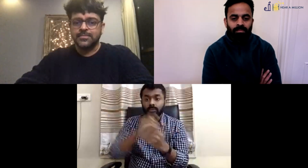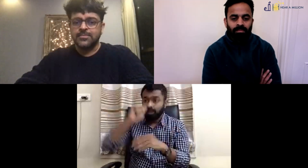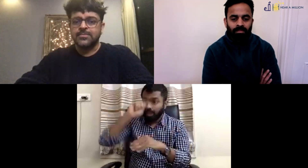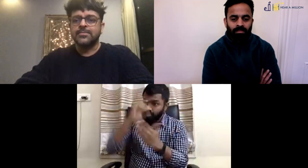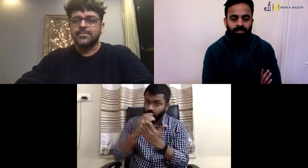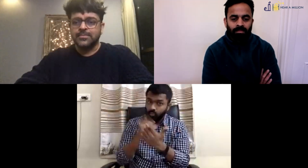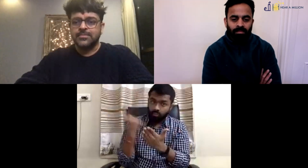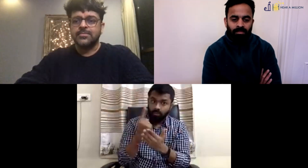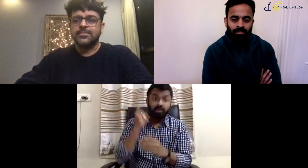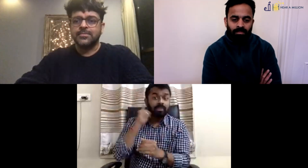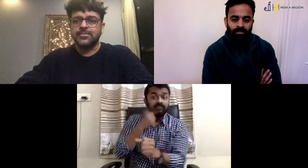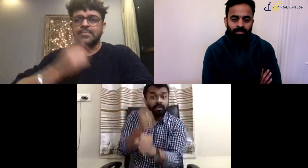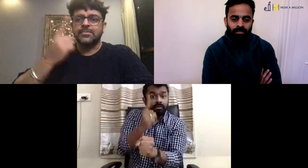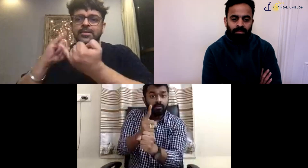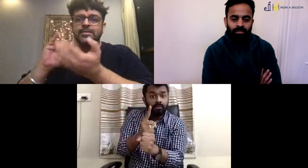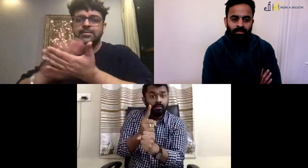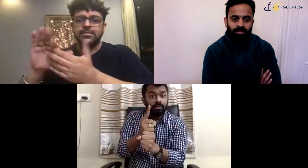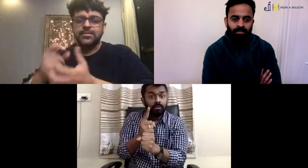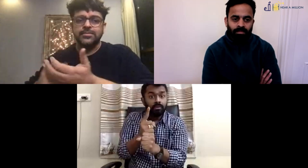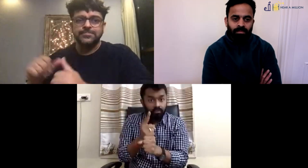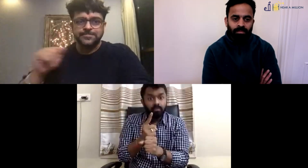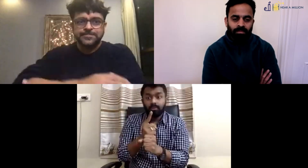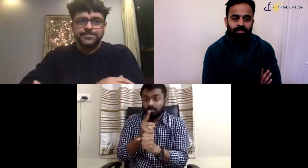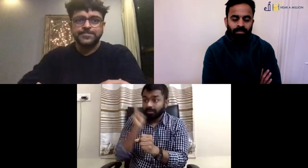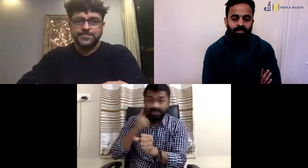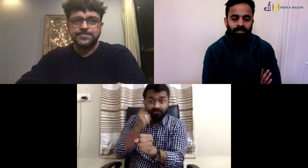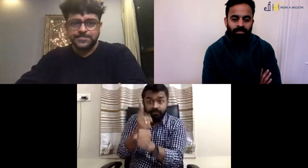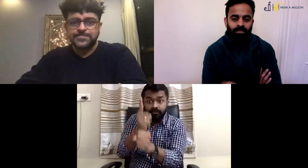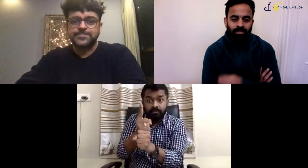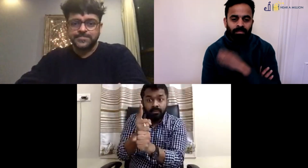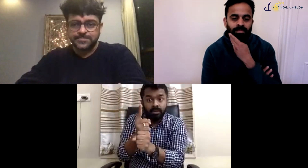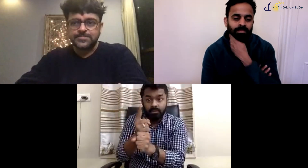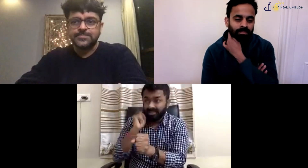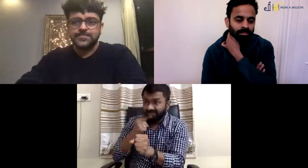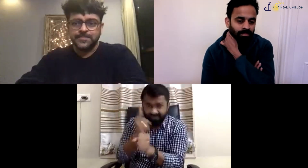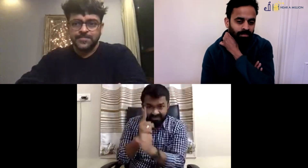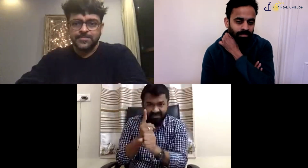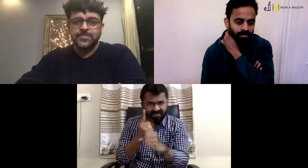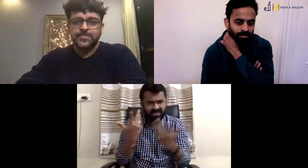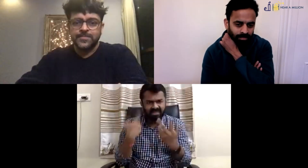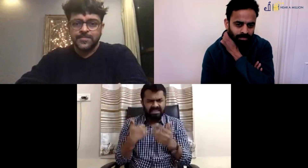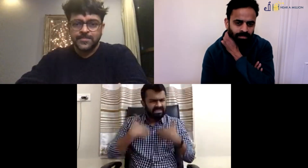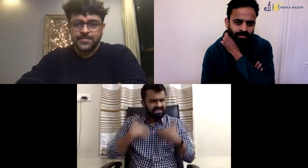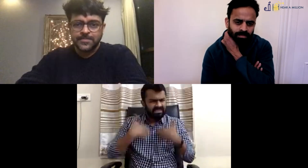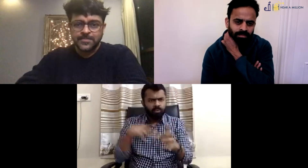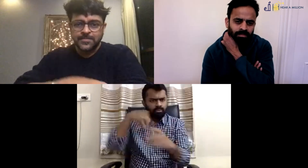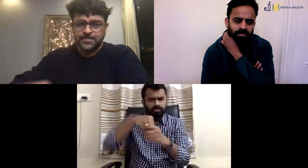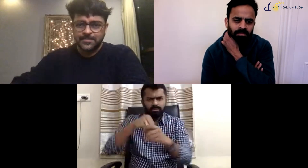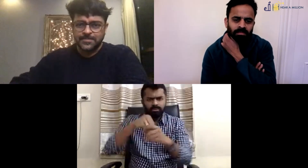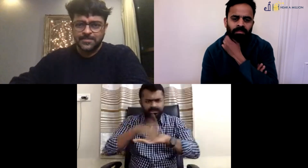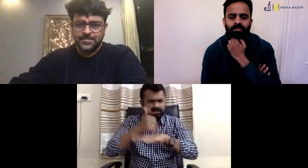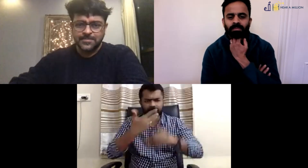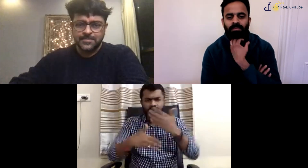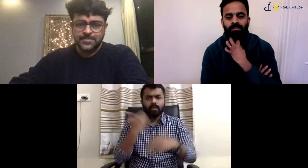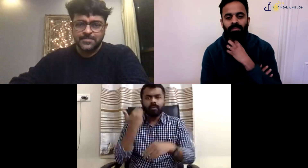You uh, Ishara Foundation. Ishara Foundation. So they said that you will have the deaf teachers over